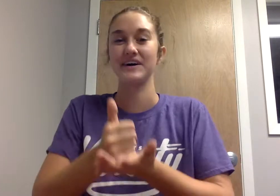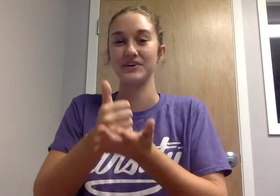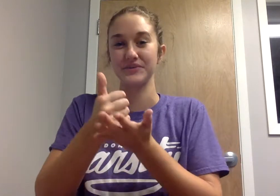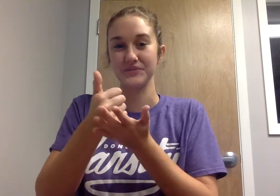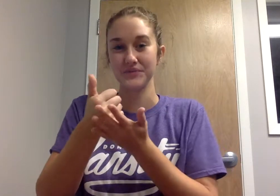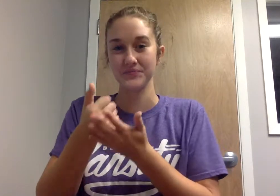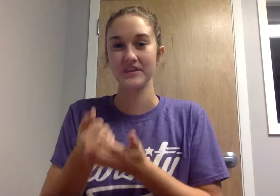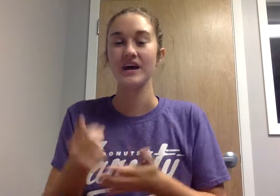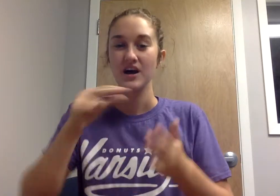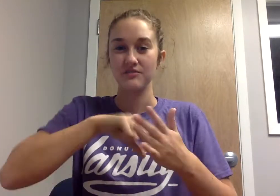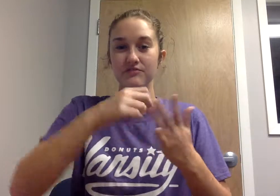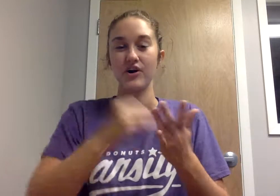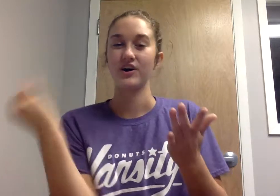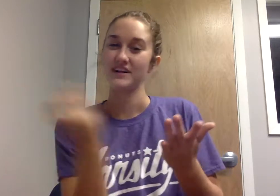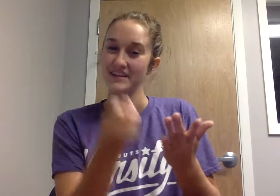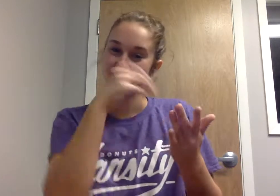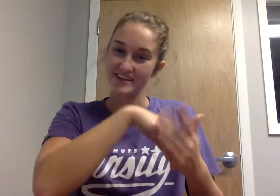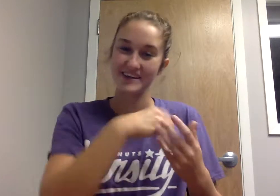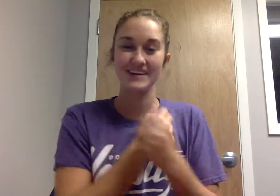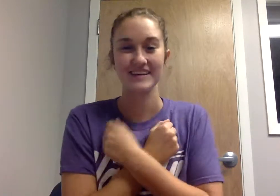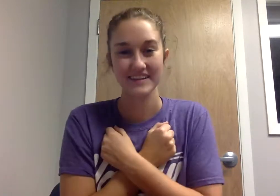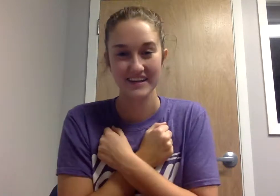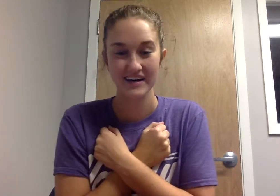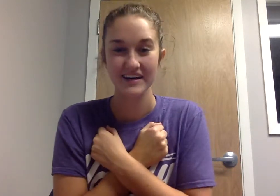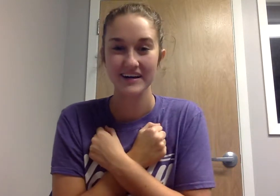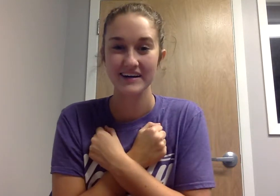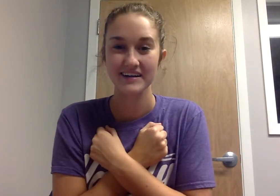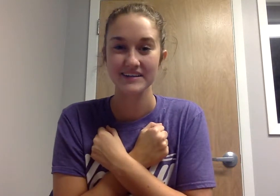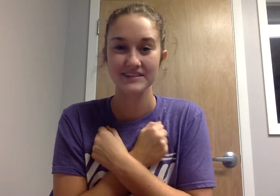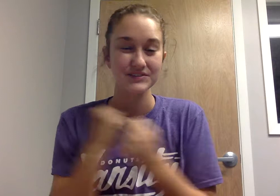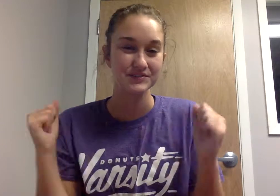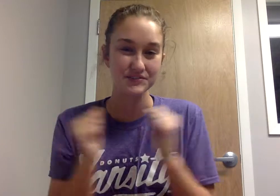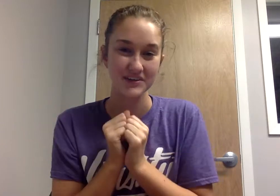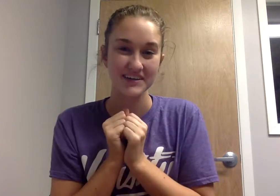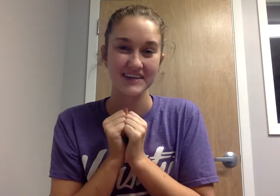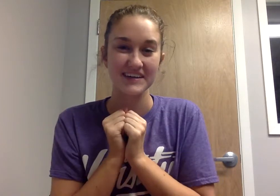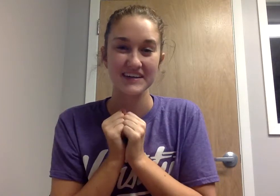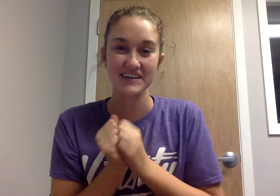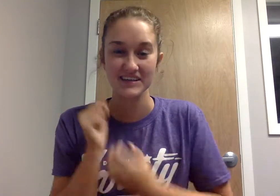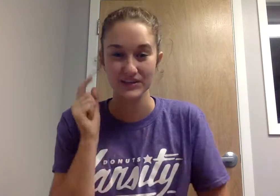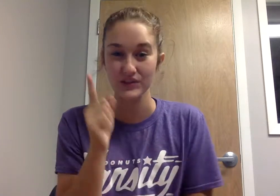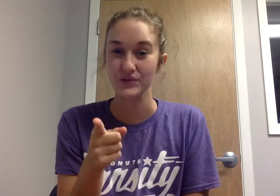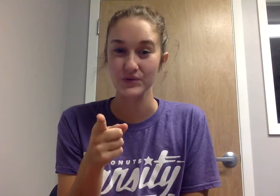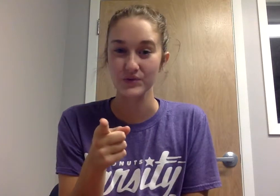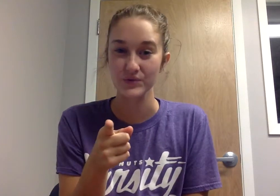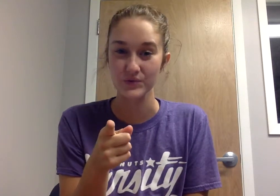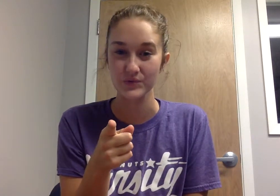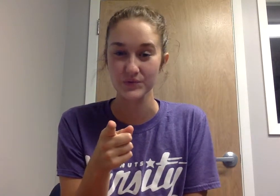help falling in love with you.